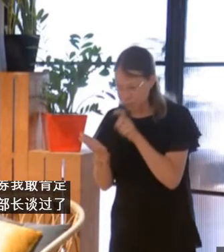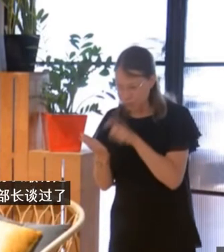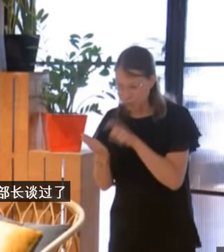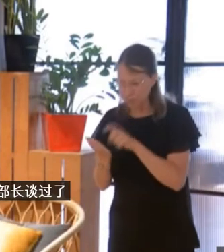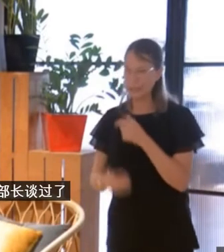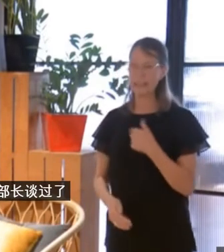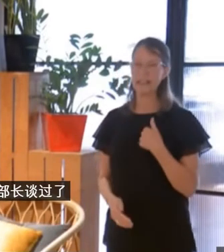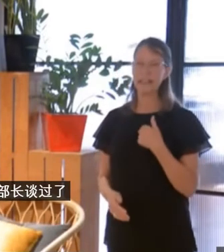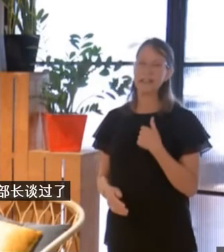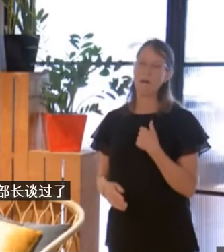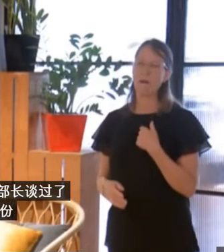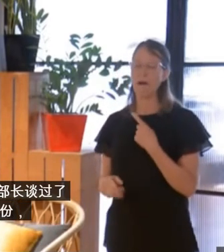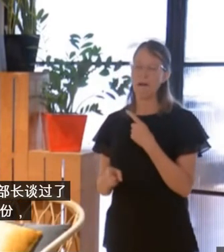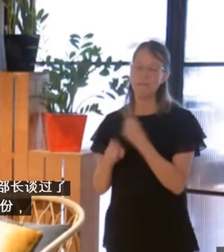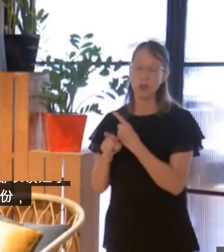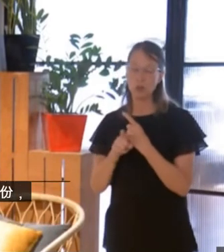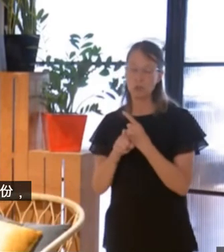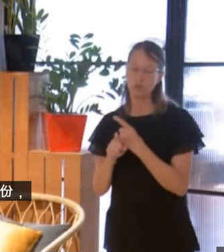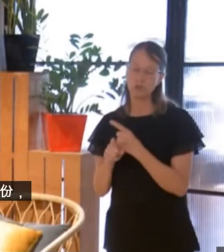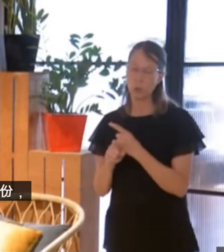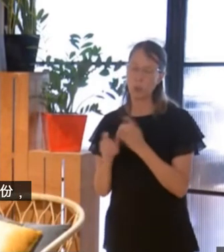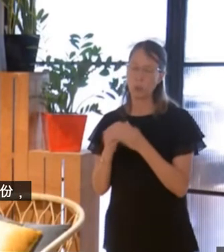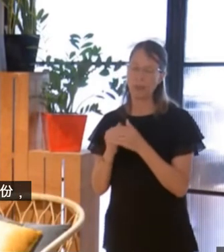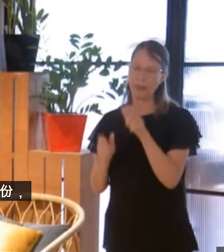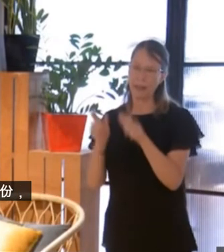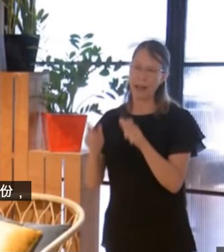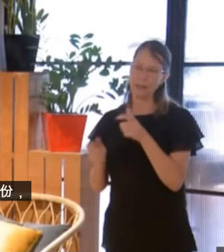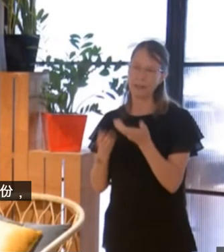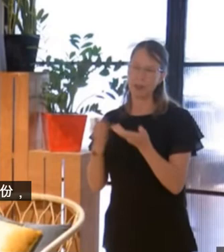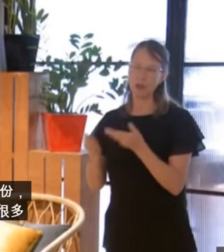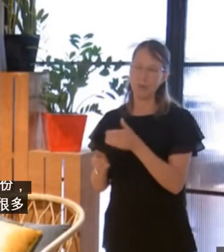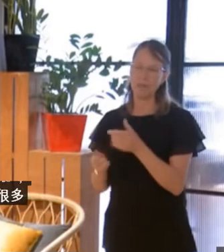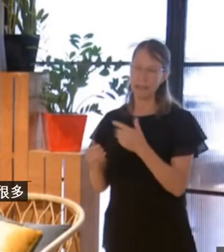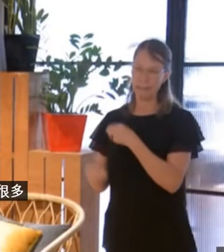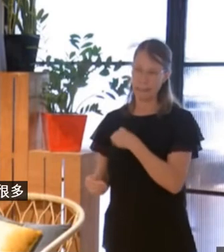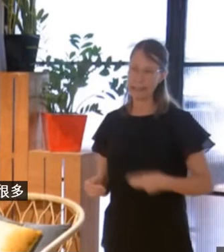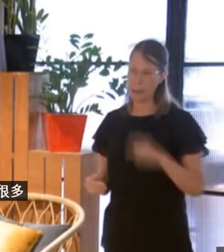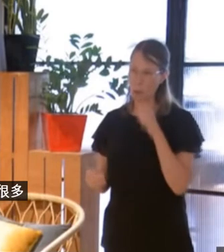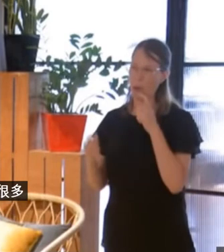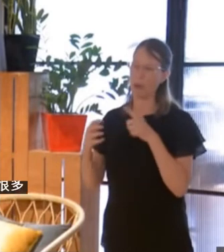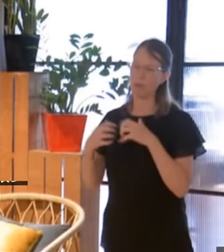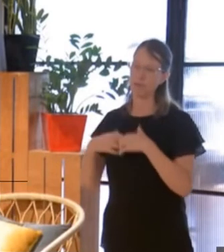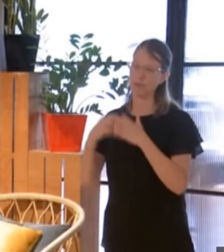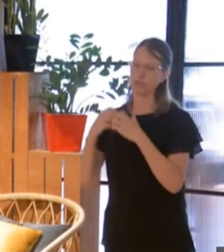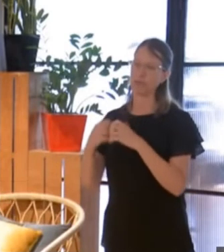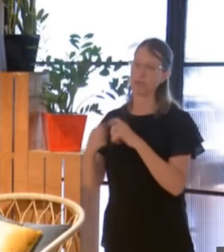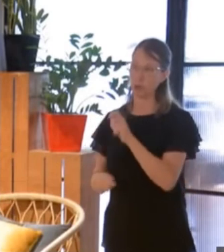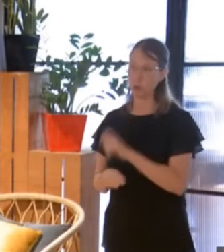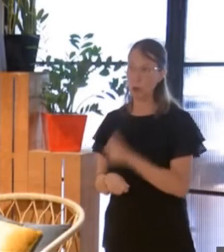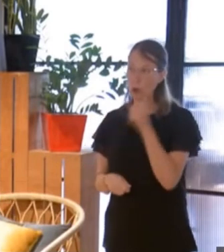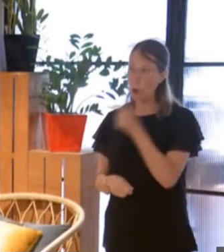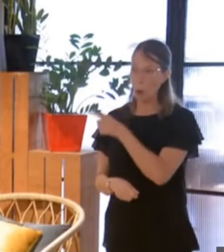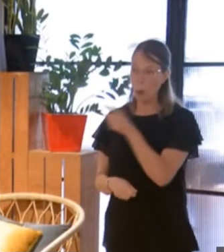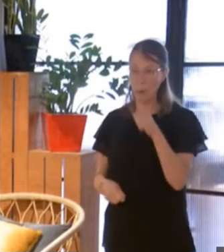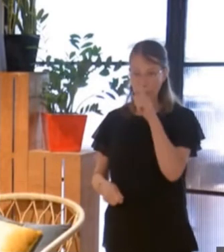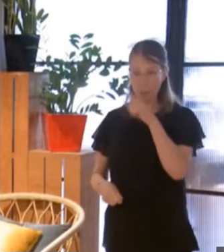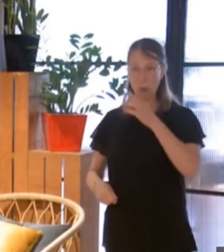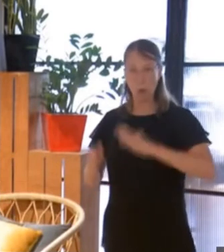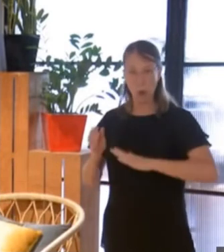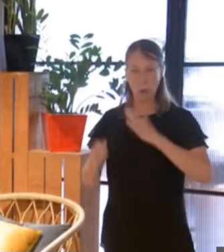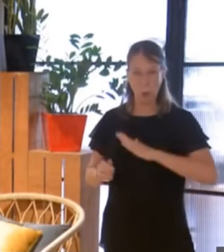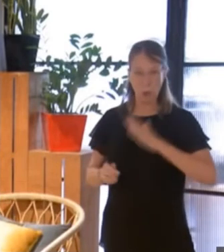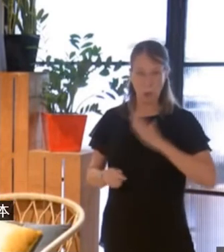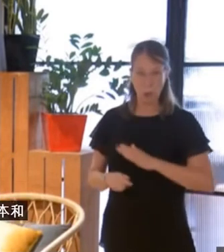Customer Service Minister and it's going to be back up very shortly. So I know there's a lot of interest out there to get it, and that's important because cost of